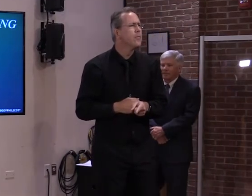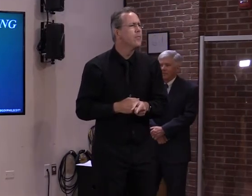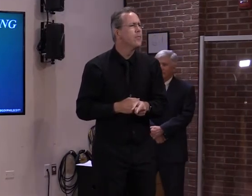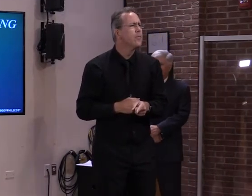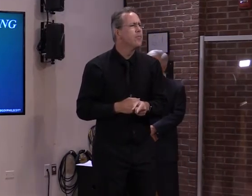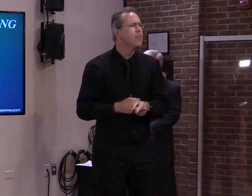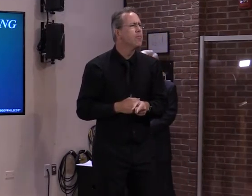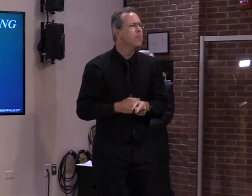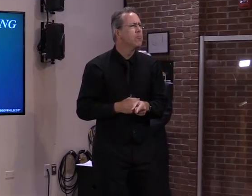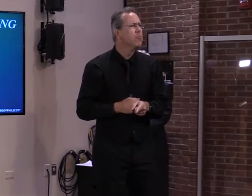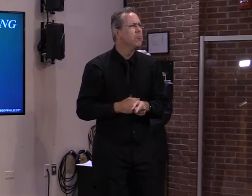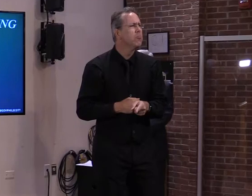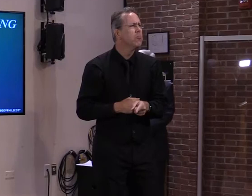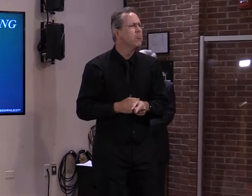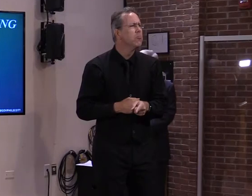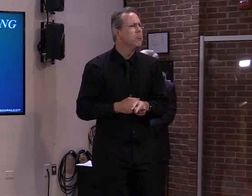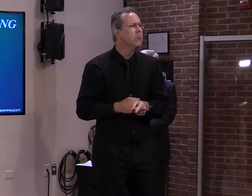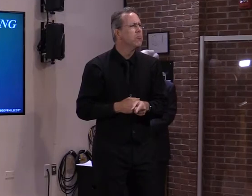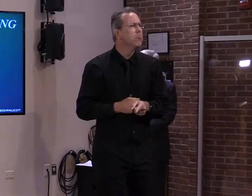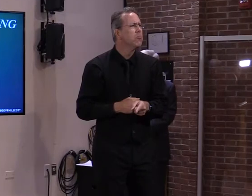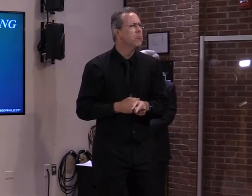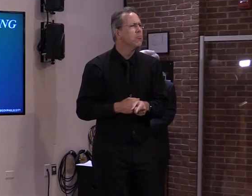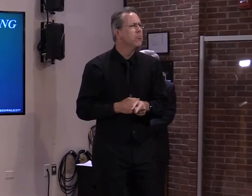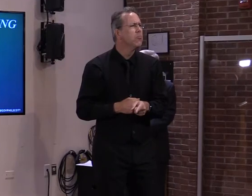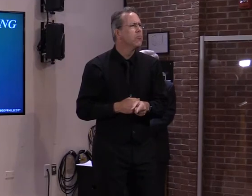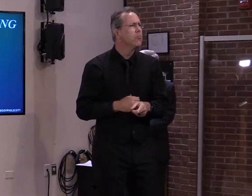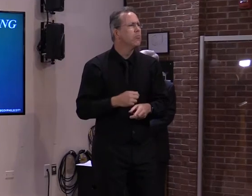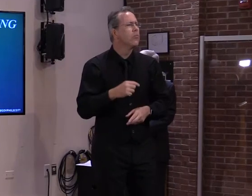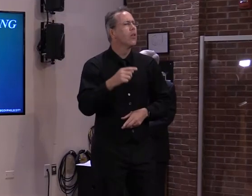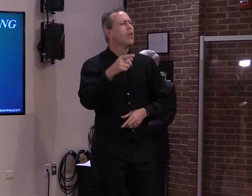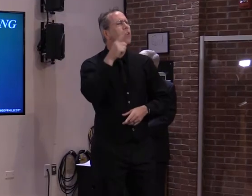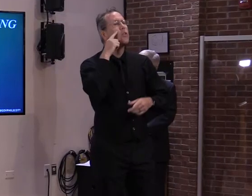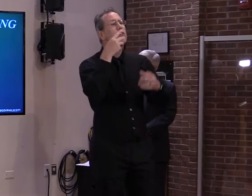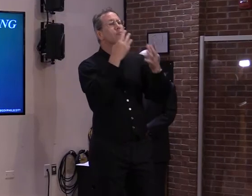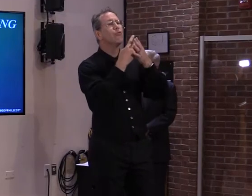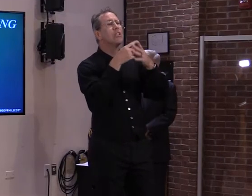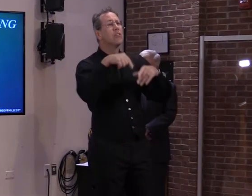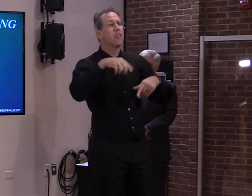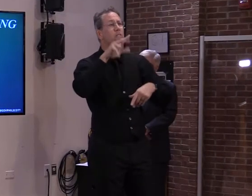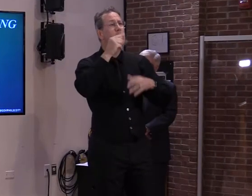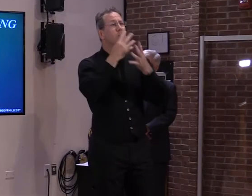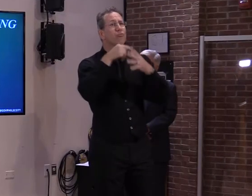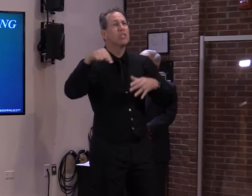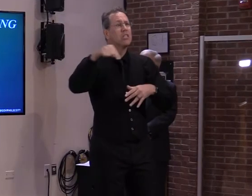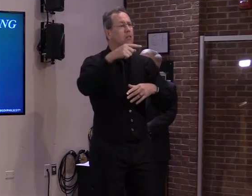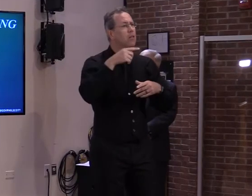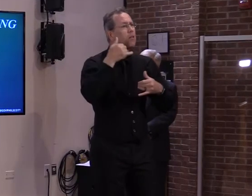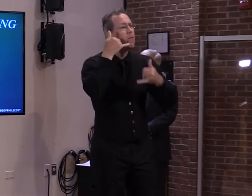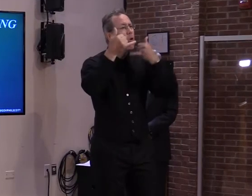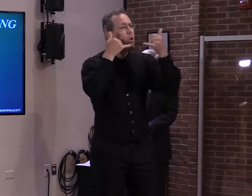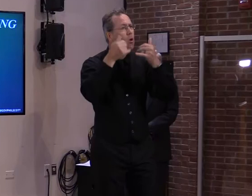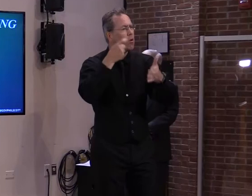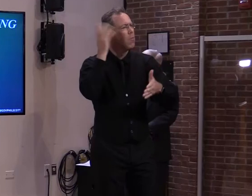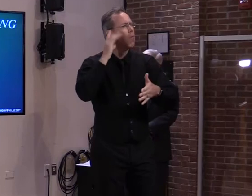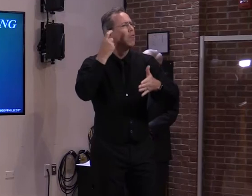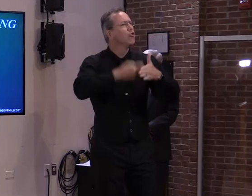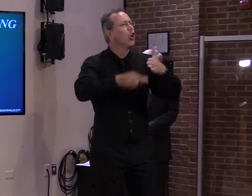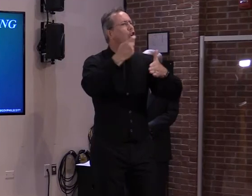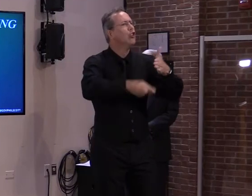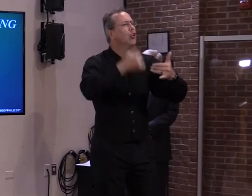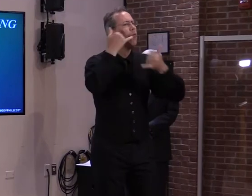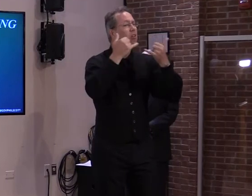if we've contemplated that. So I don't know. I don't have an answer for you, but I'd be happy to talk with